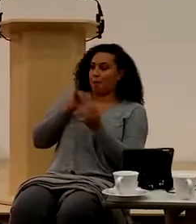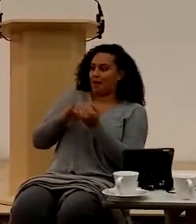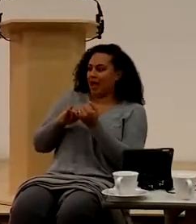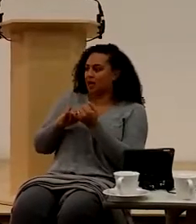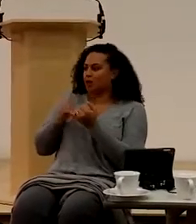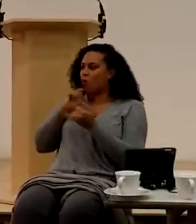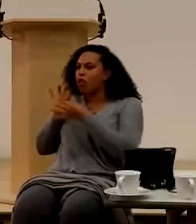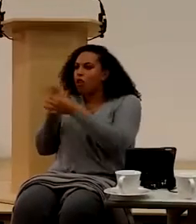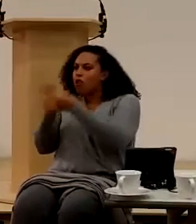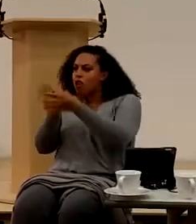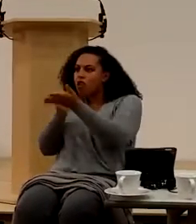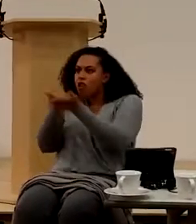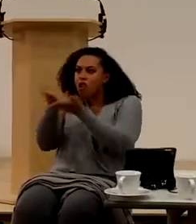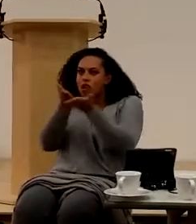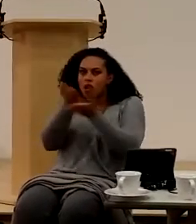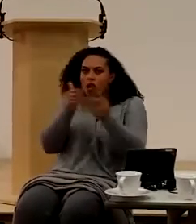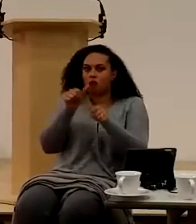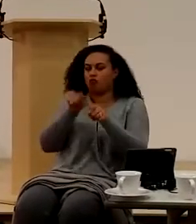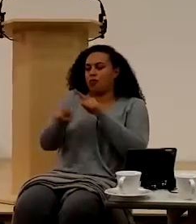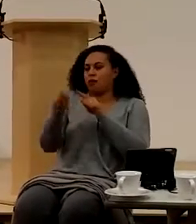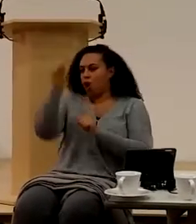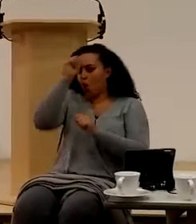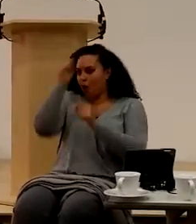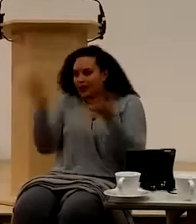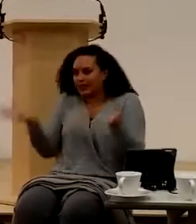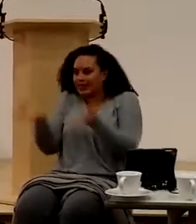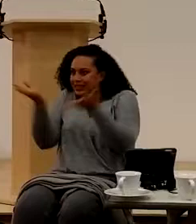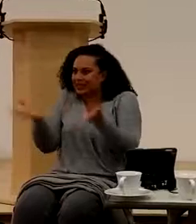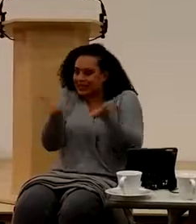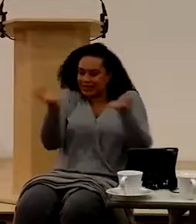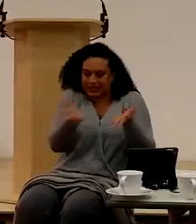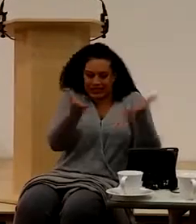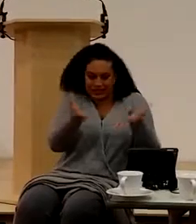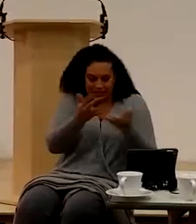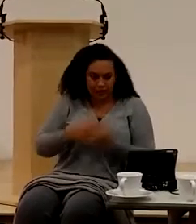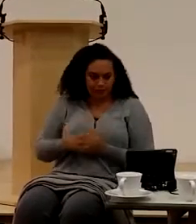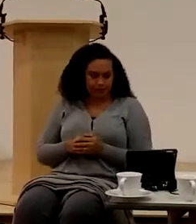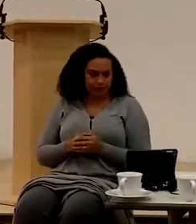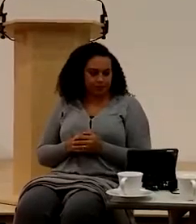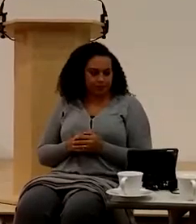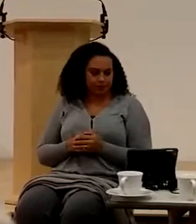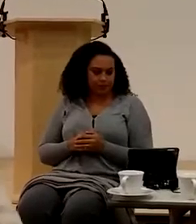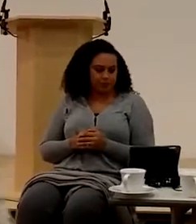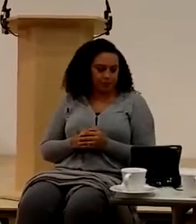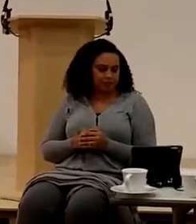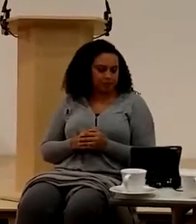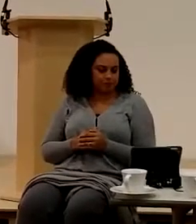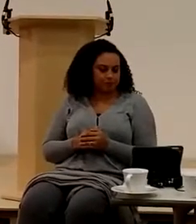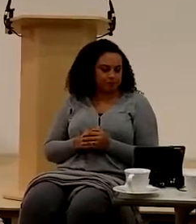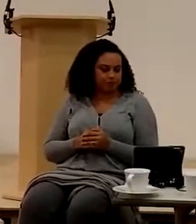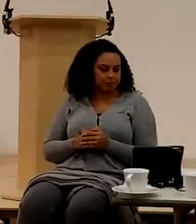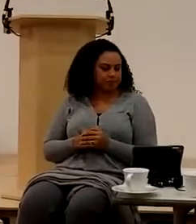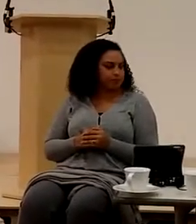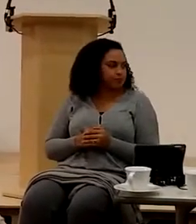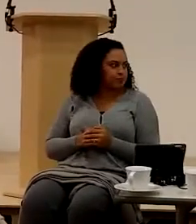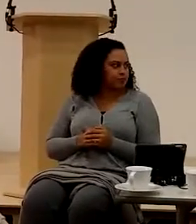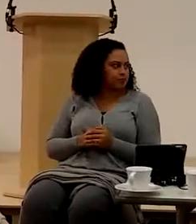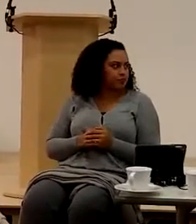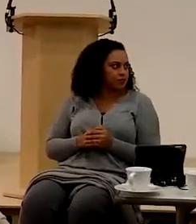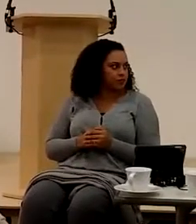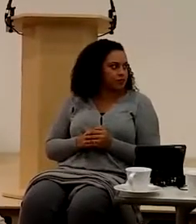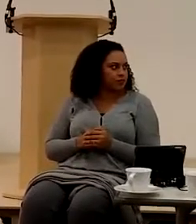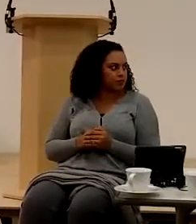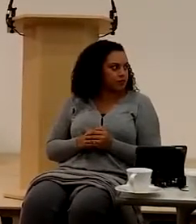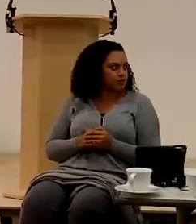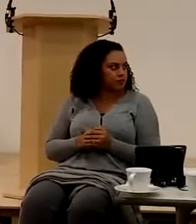Like this subject to be discussed in Britain today is